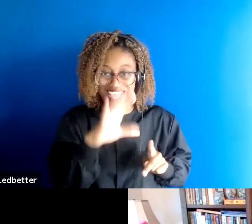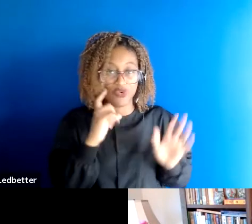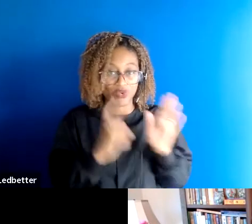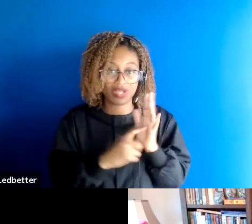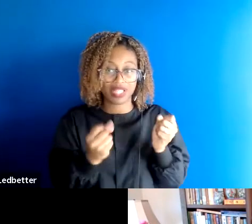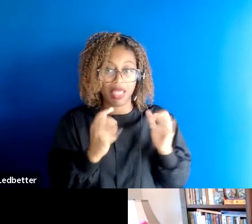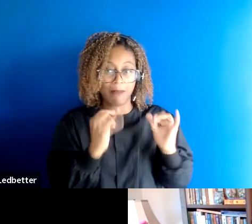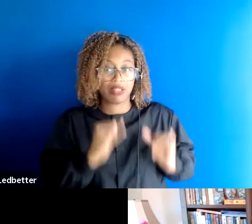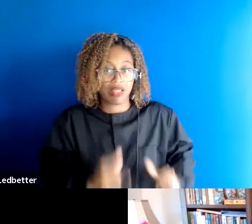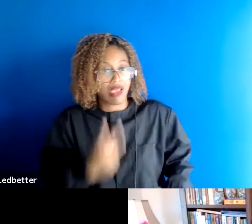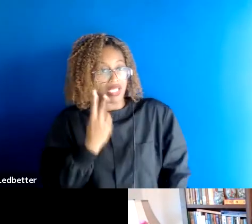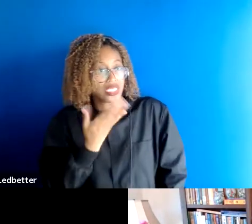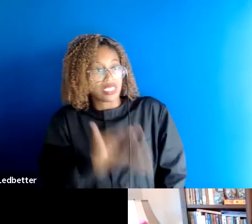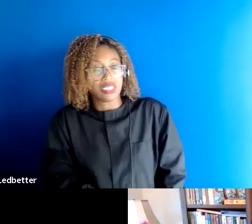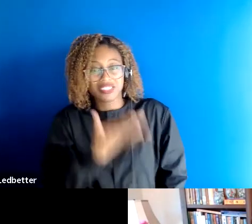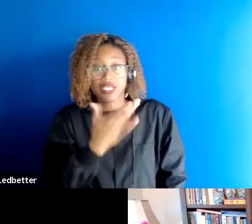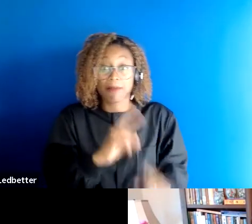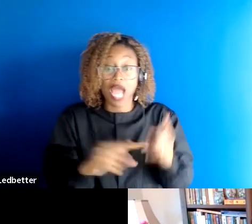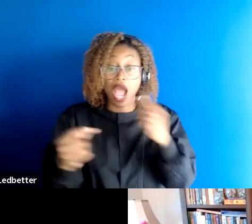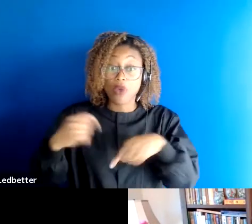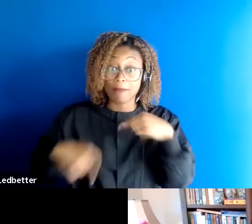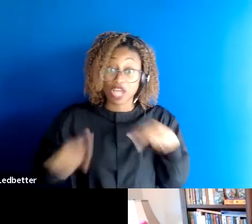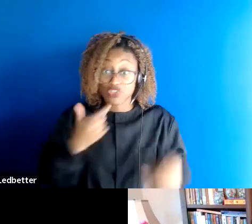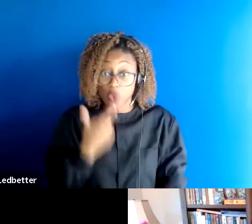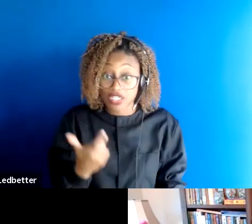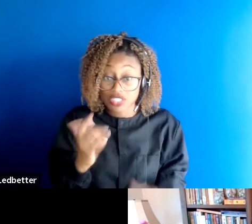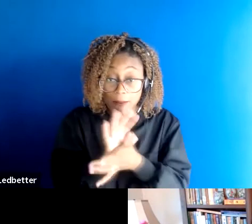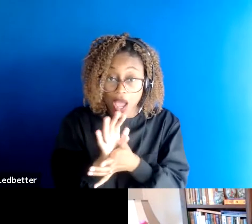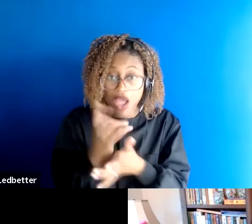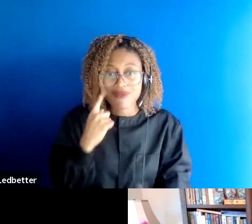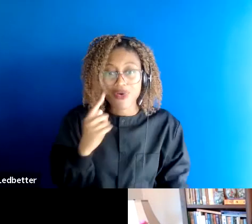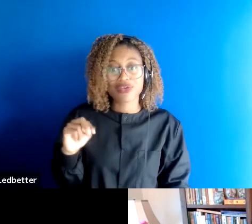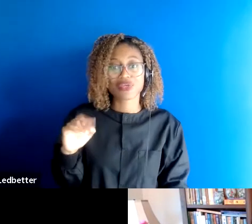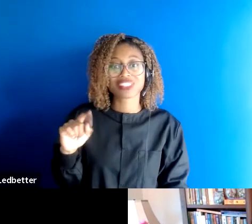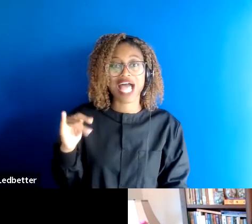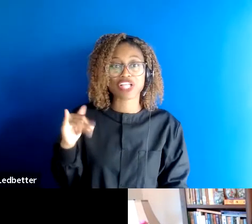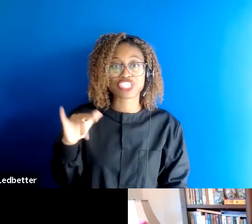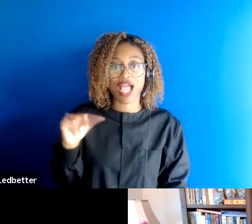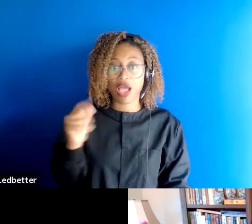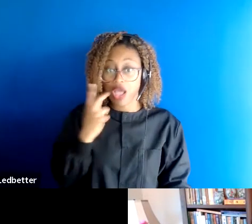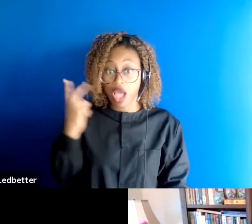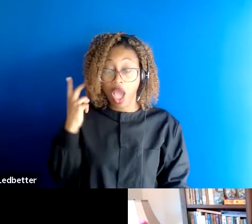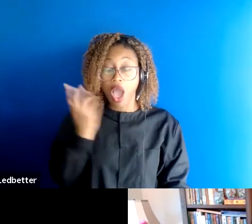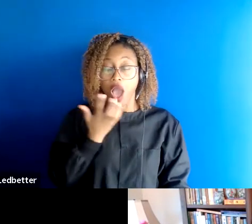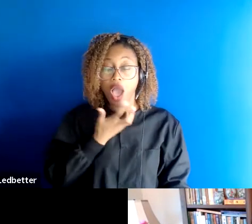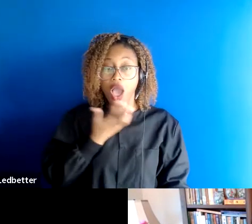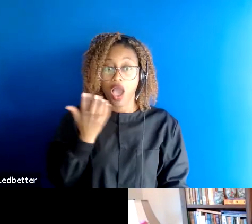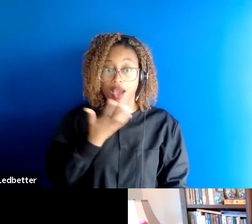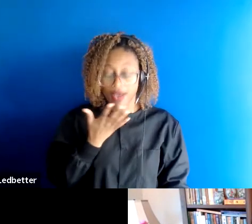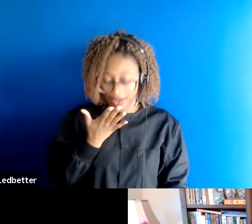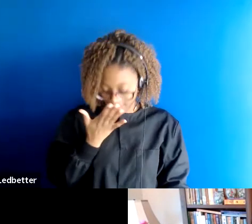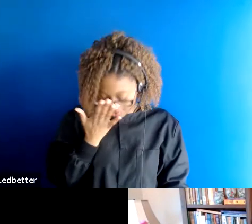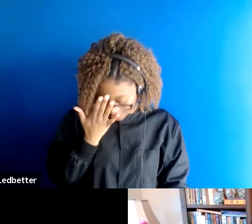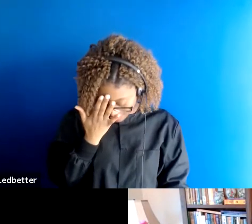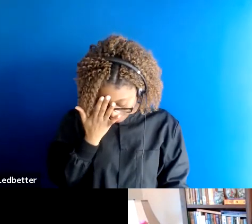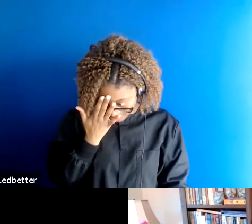of myself in that. And I went back to watch the movie for nostalgia. Whew.